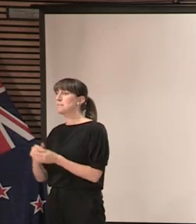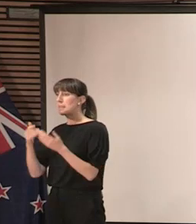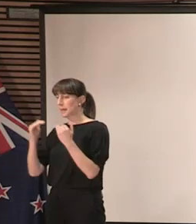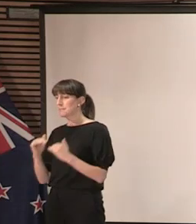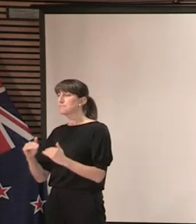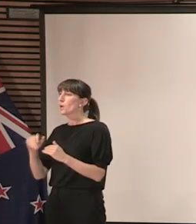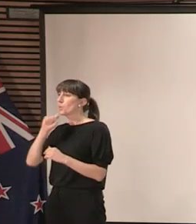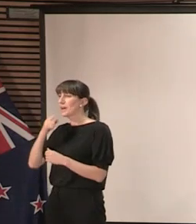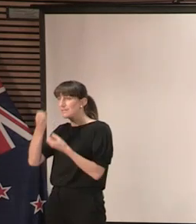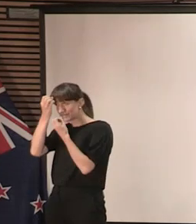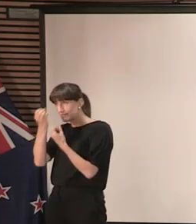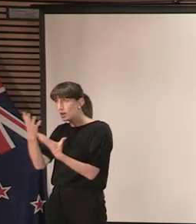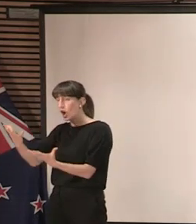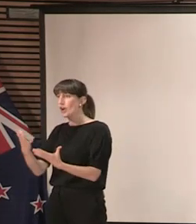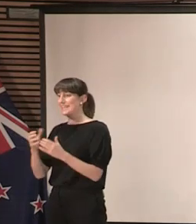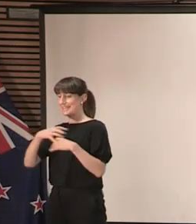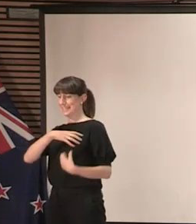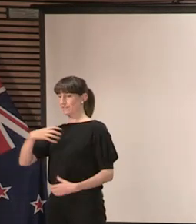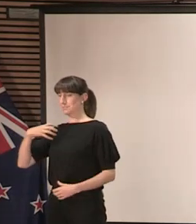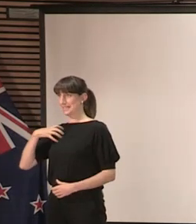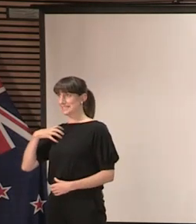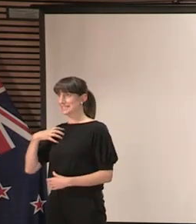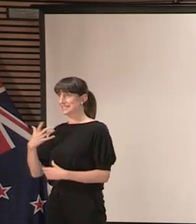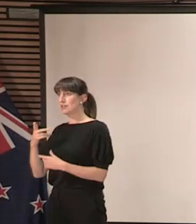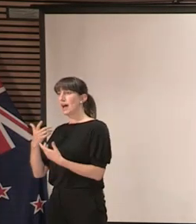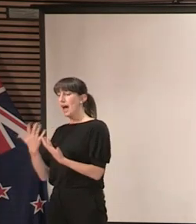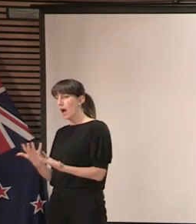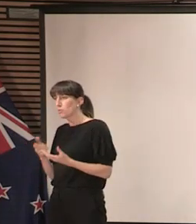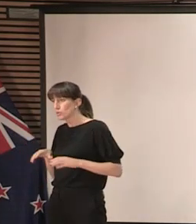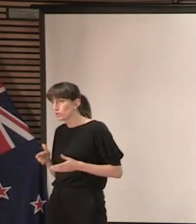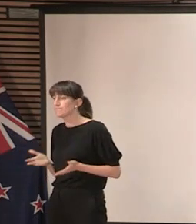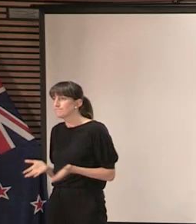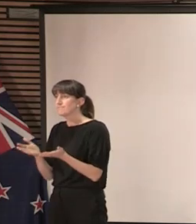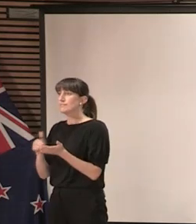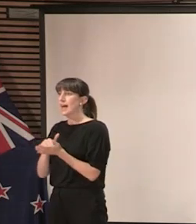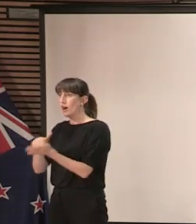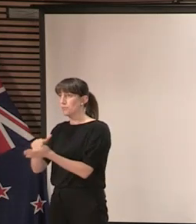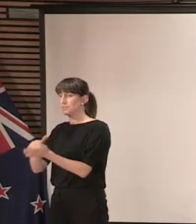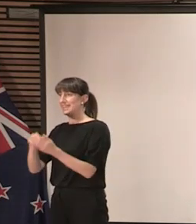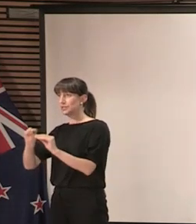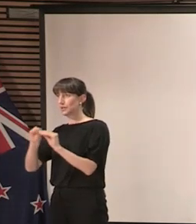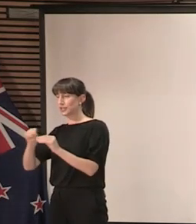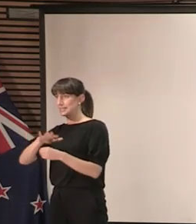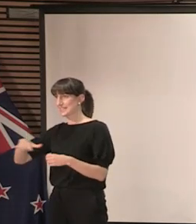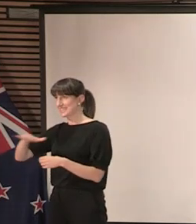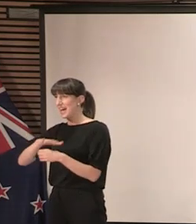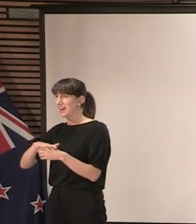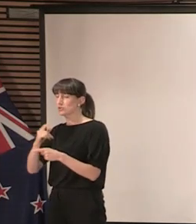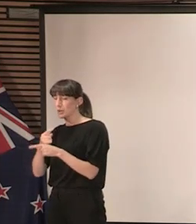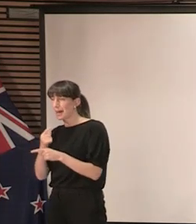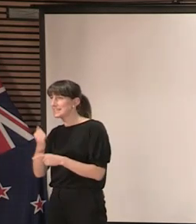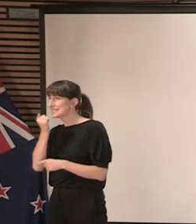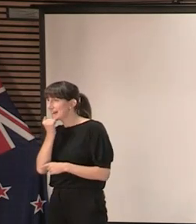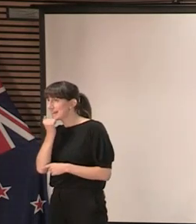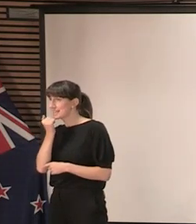education sector to get ready to move to level 3, including key decisions and dates. We'll talk more about the health guidance